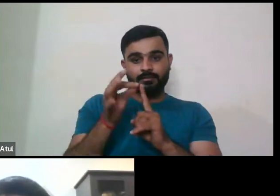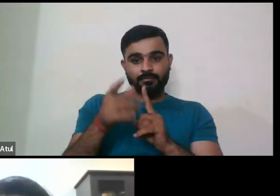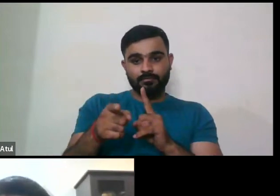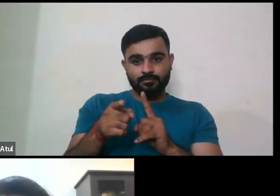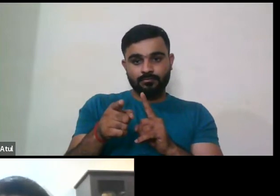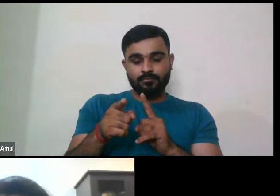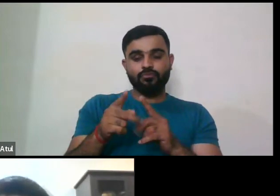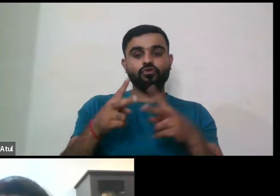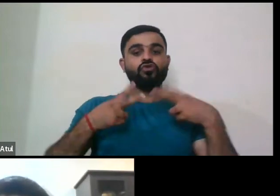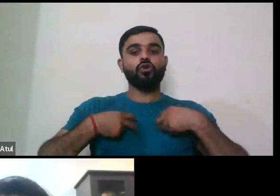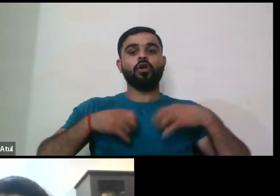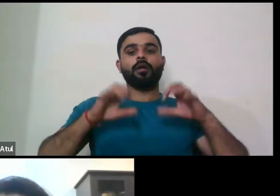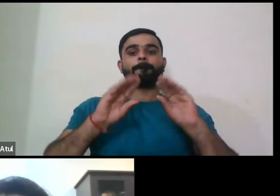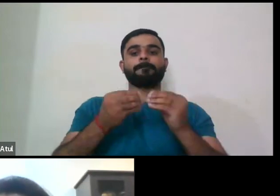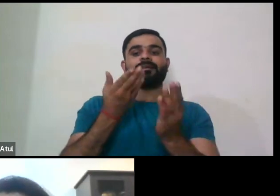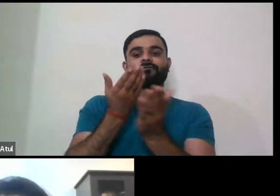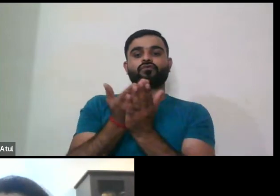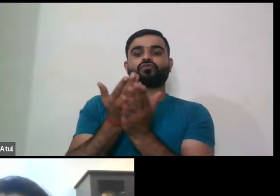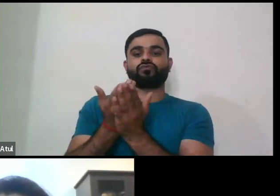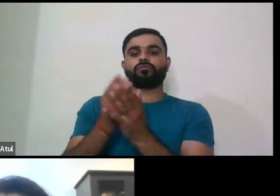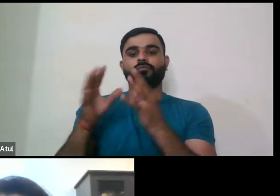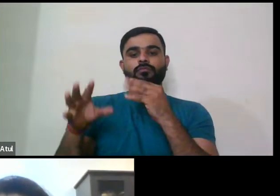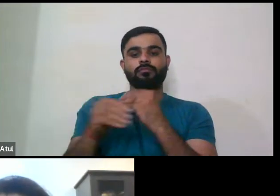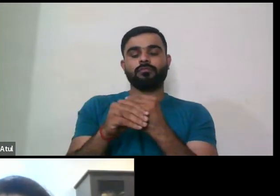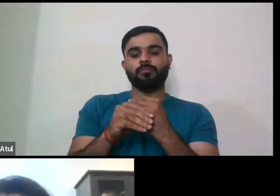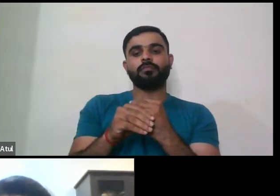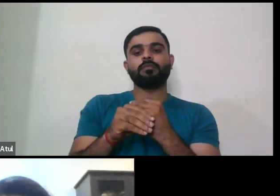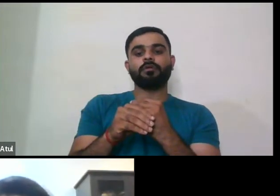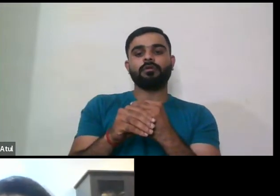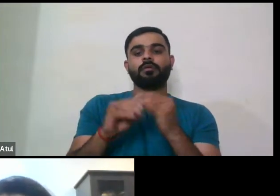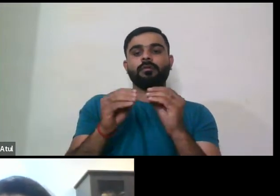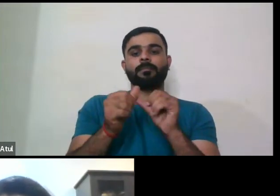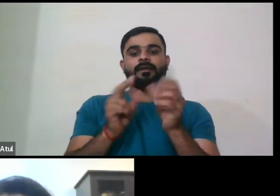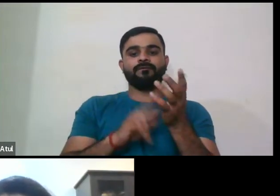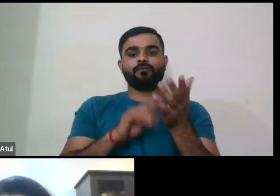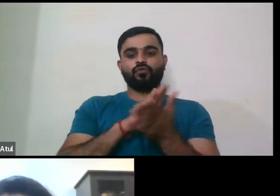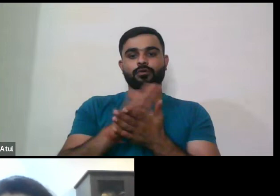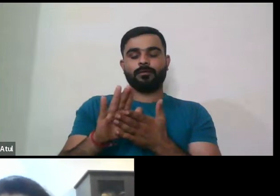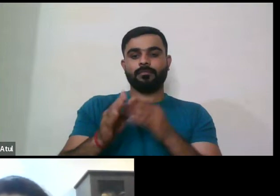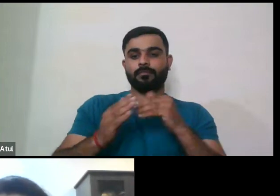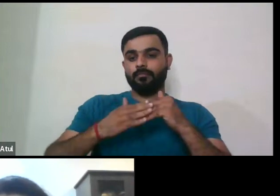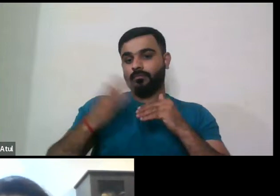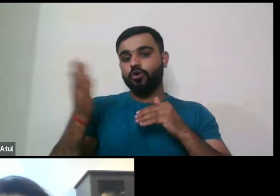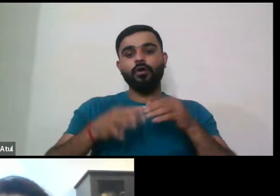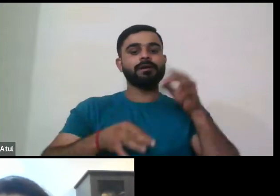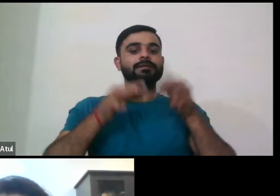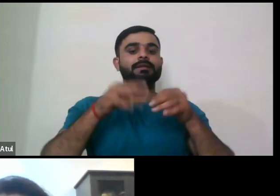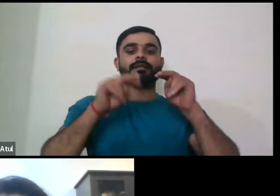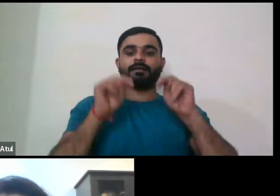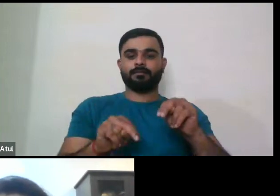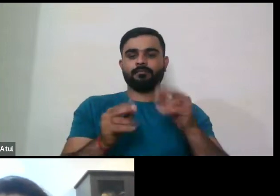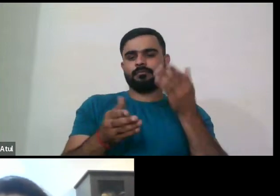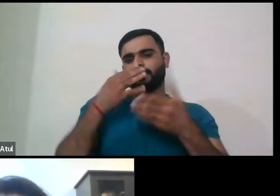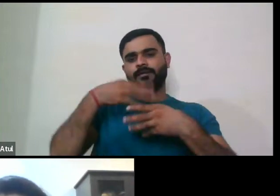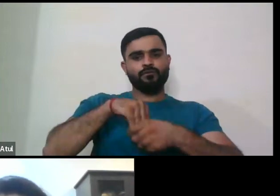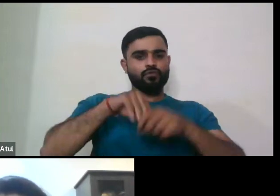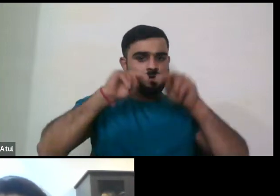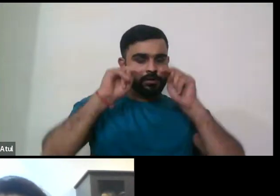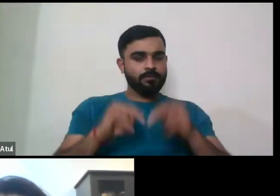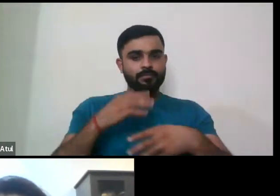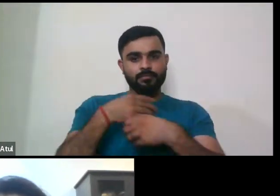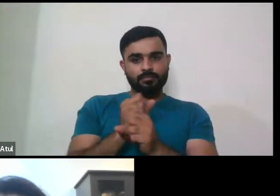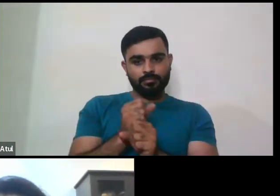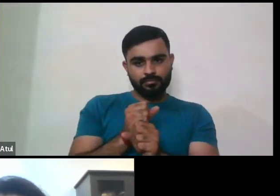the Constitution bench side to augment the strength of the Constitution bench because you need more judges. It might require, the